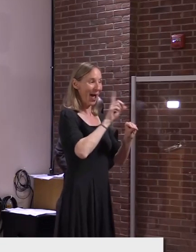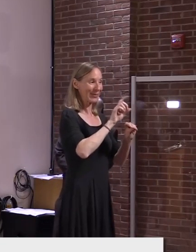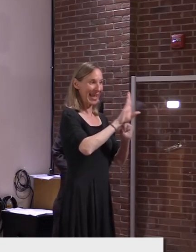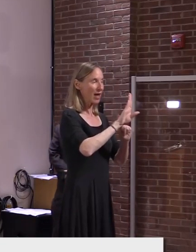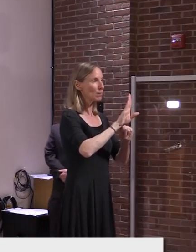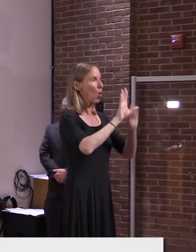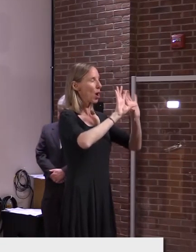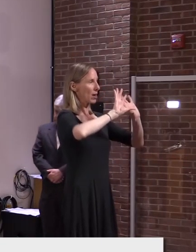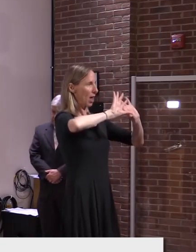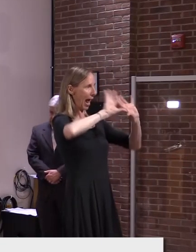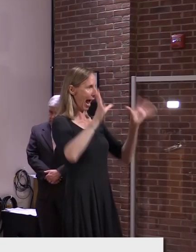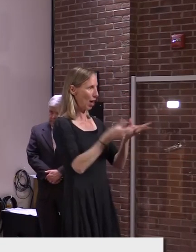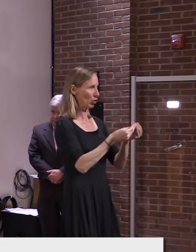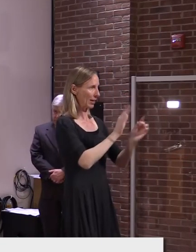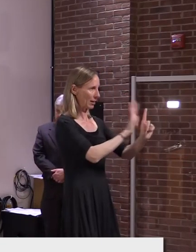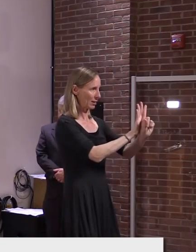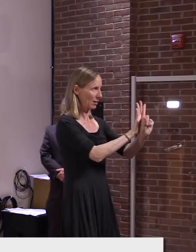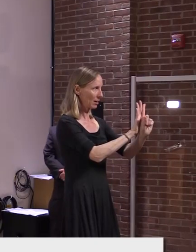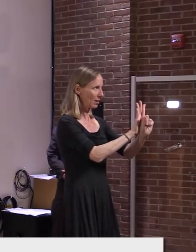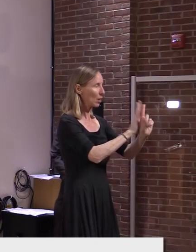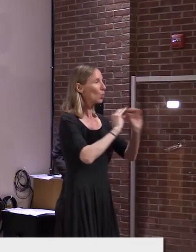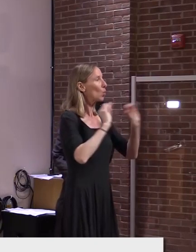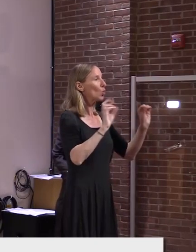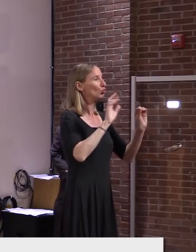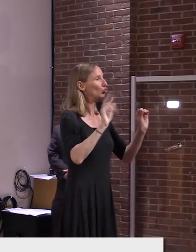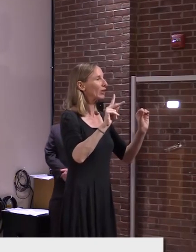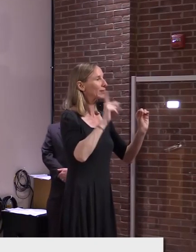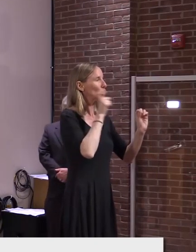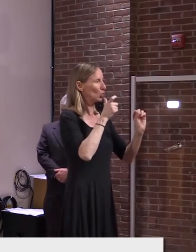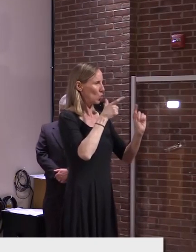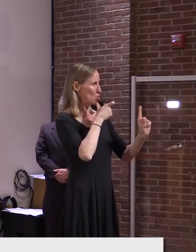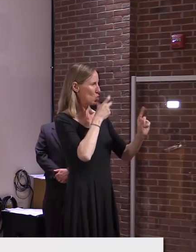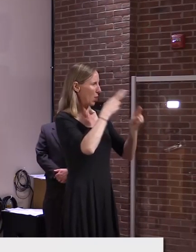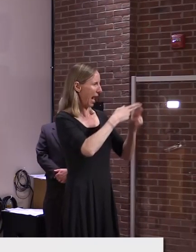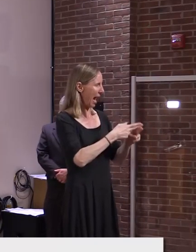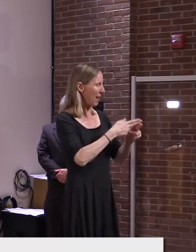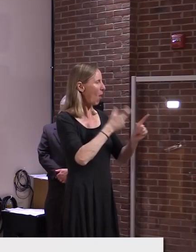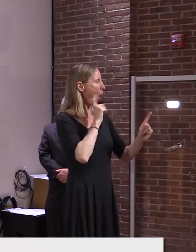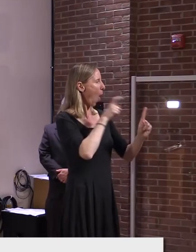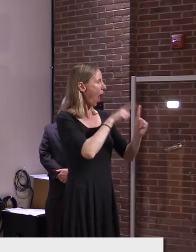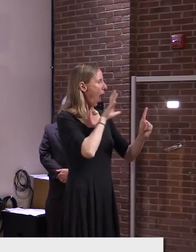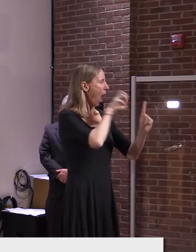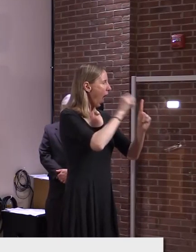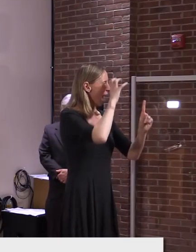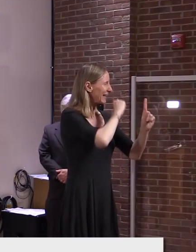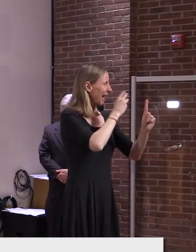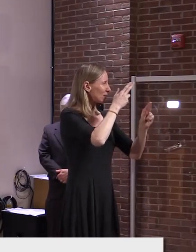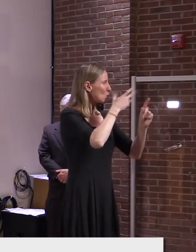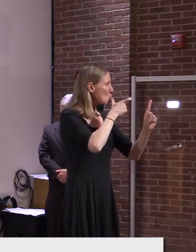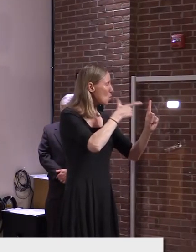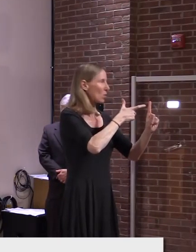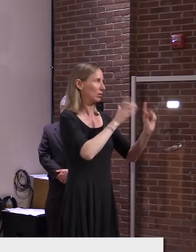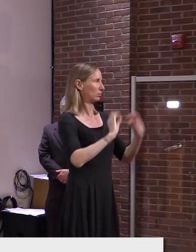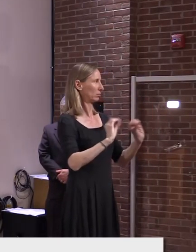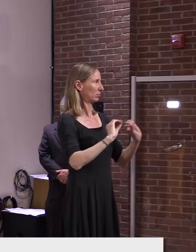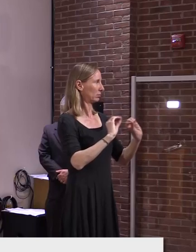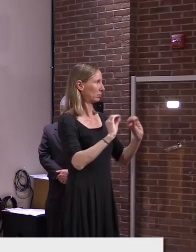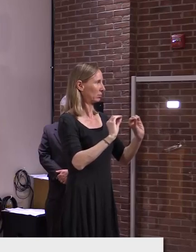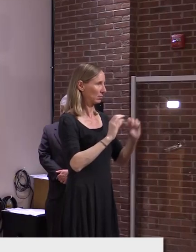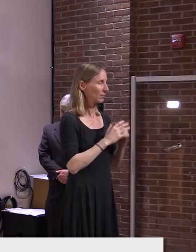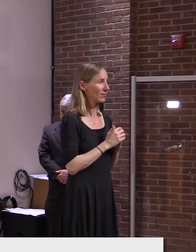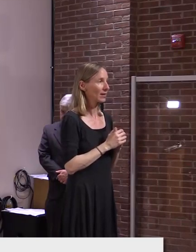aggregate and without risking any exposure of personal information. We've been